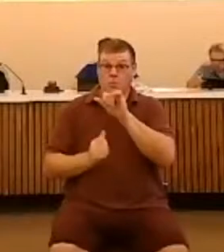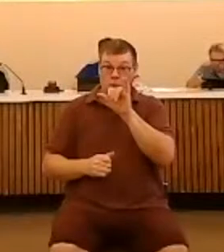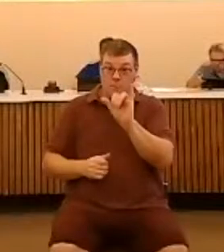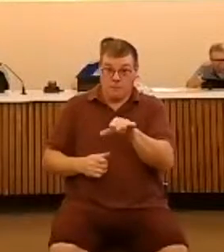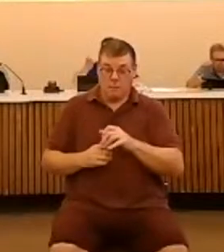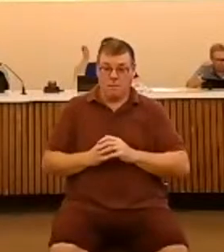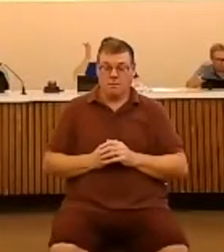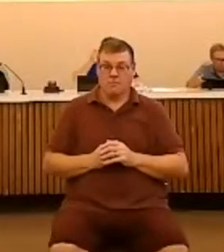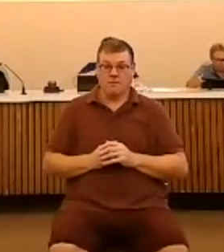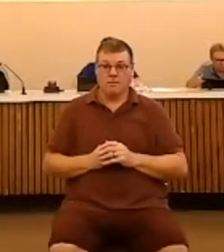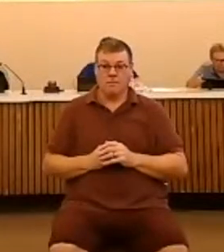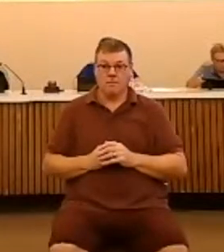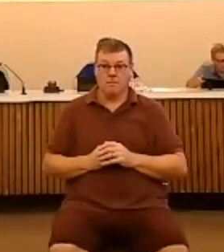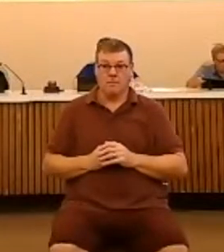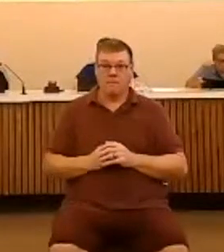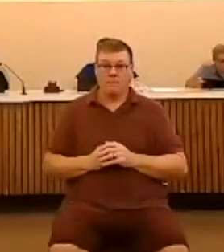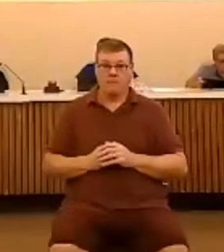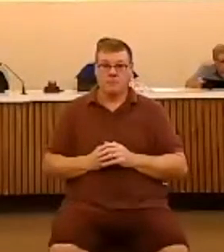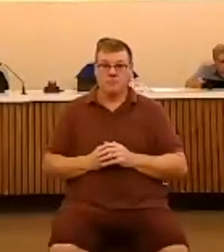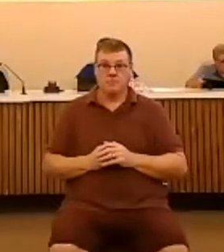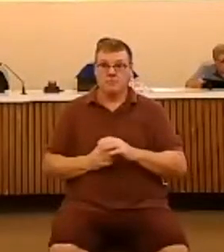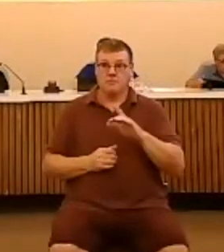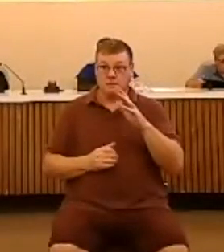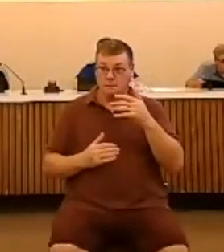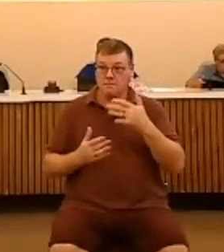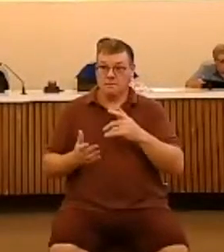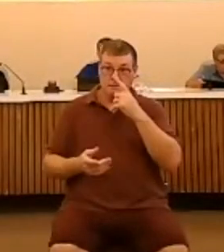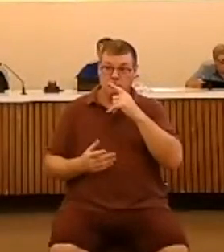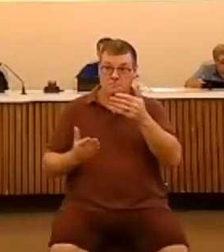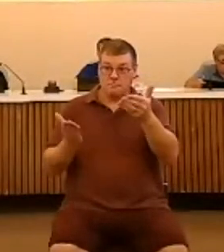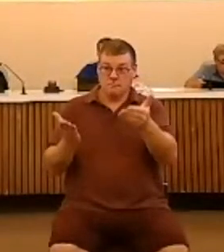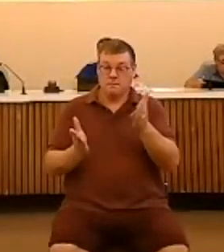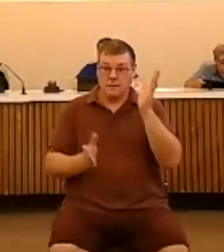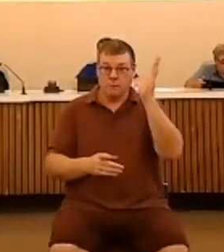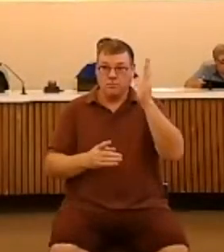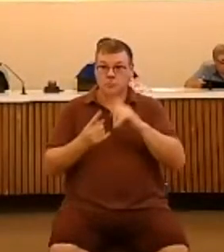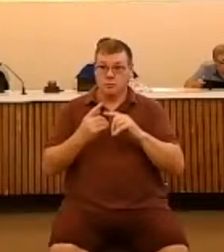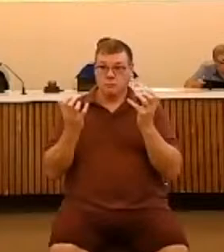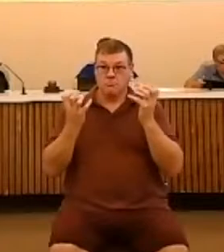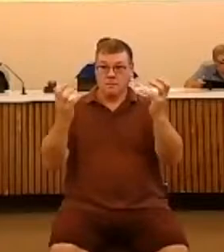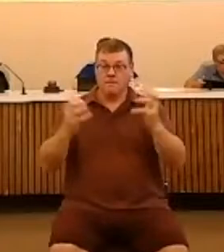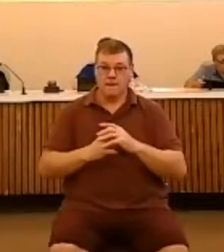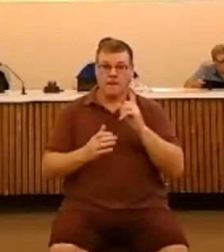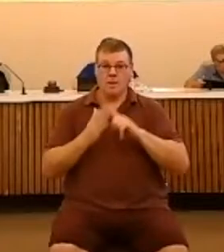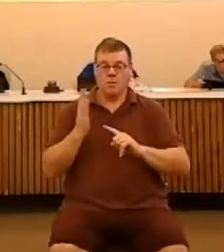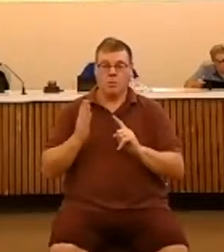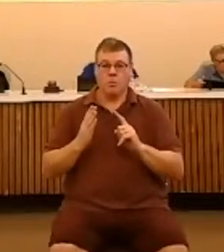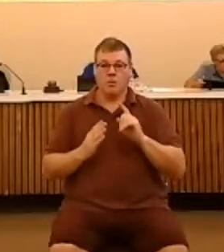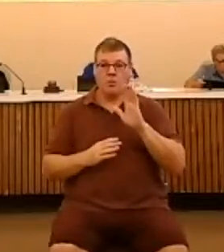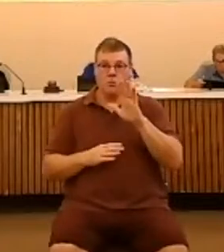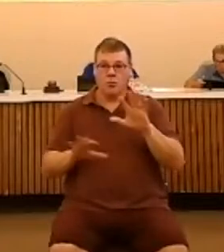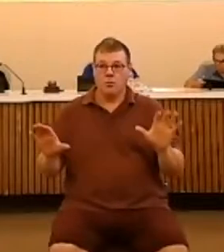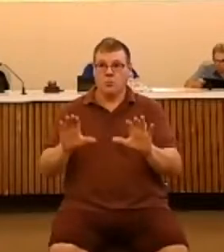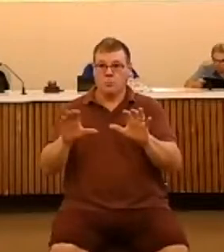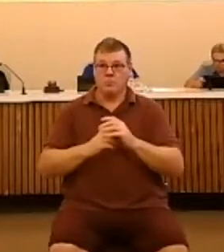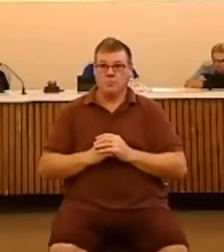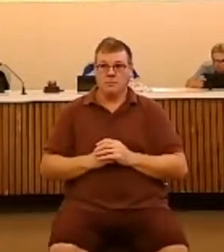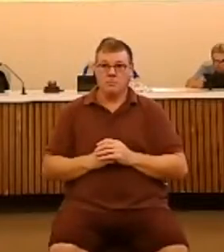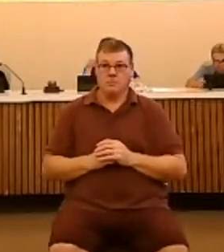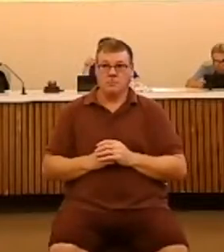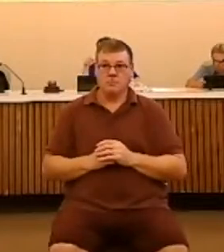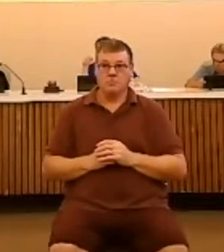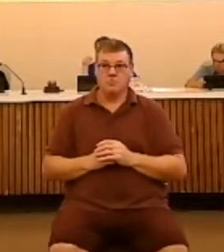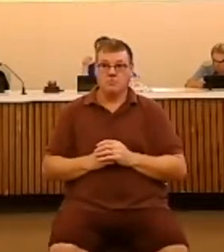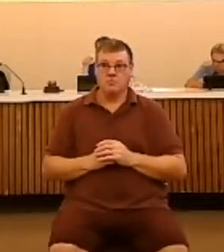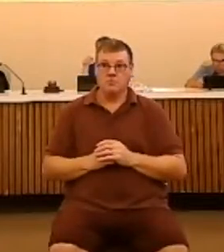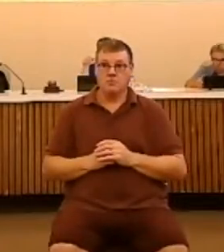said, by all means, present to the public as to what your guys are looking to do.